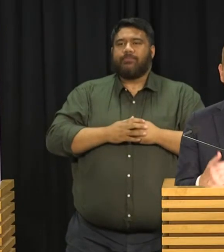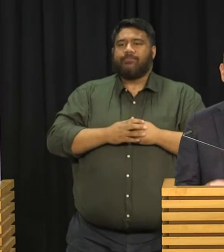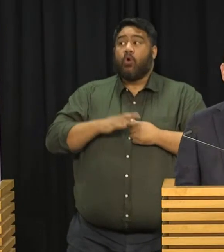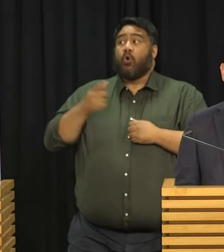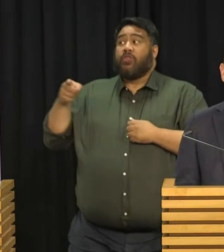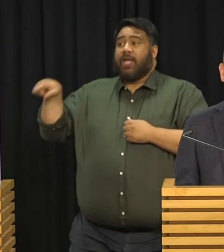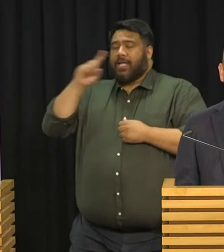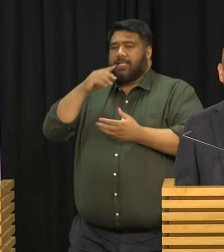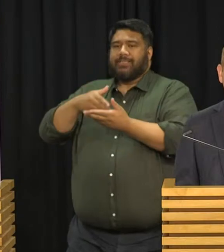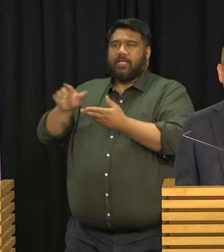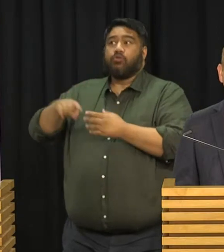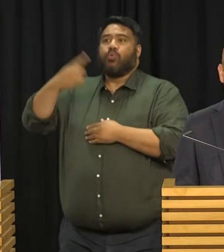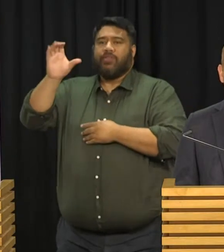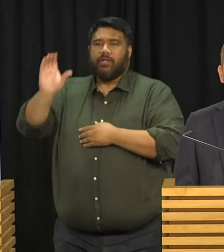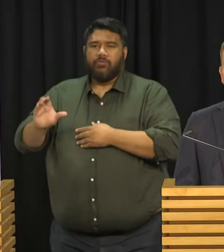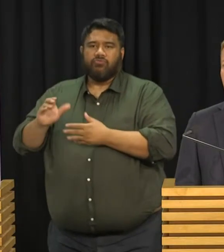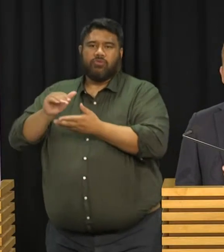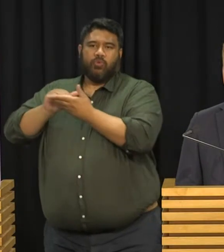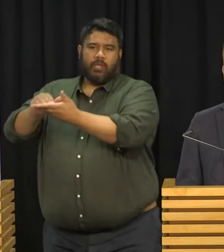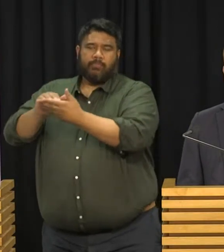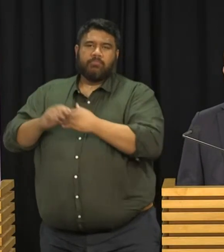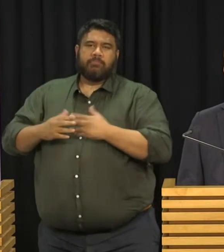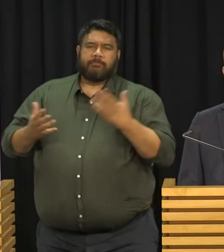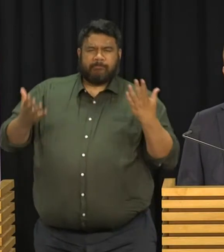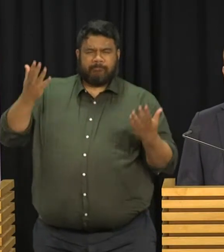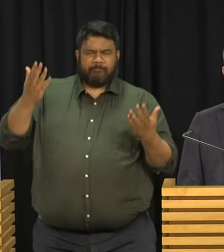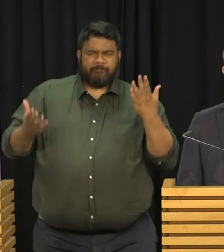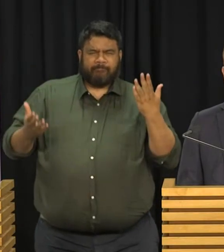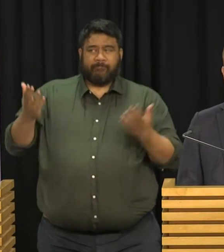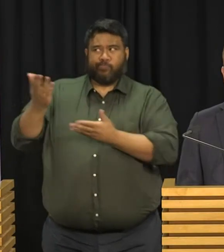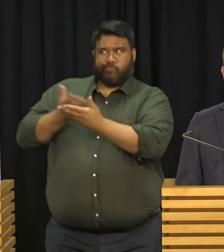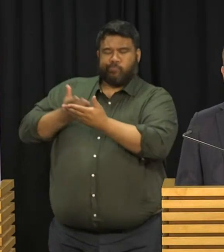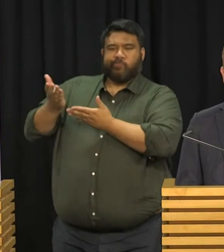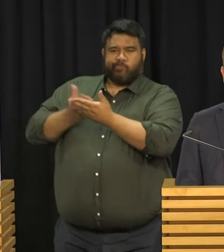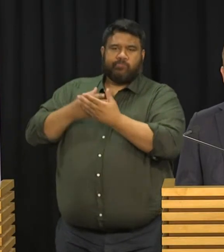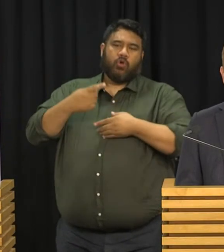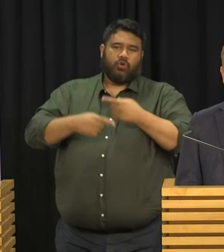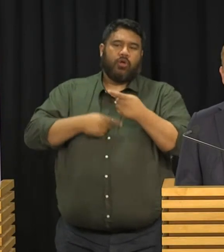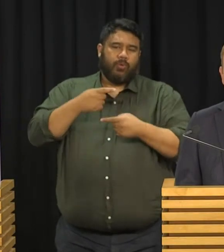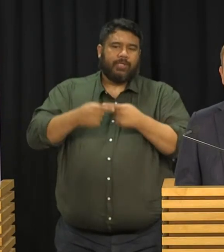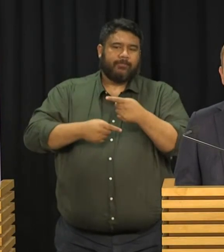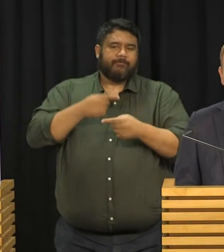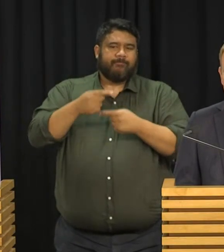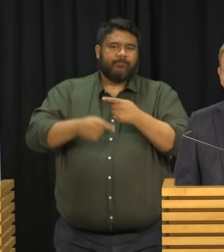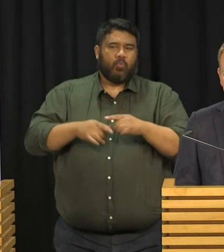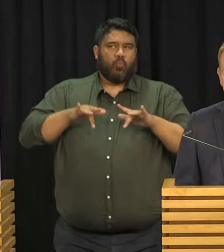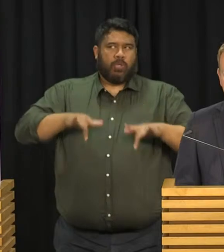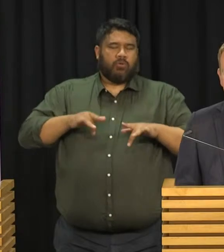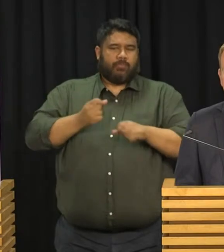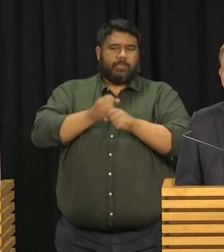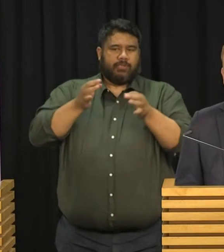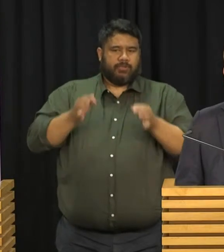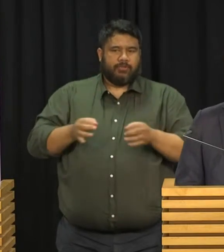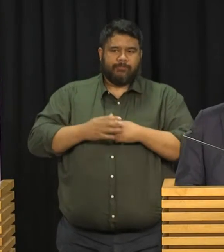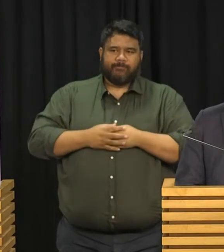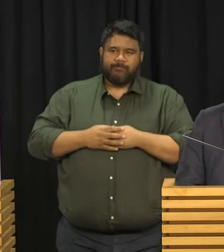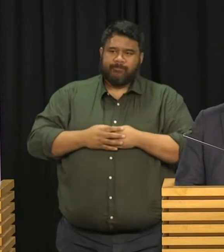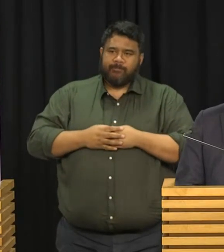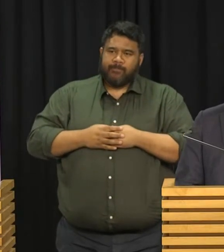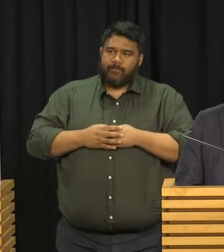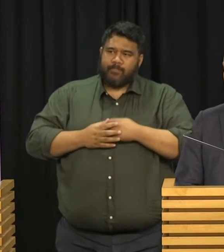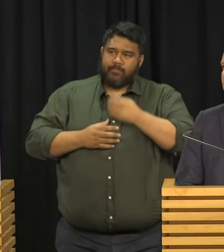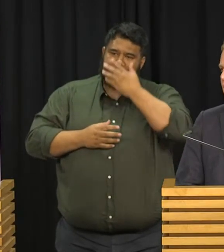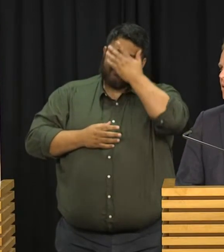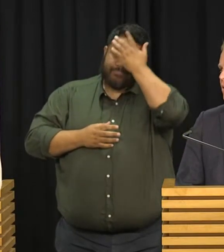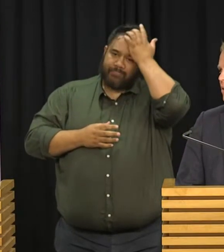want to secure supply can get supply. So all of those conversations are ongoing, and at this point we're not in a position to nail any of that down. But I think it is a good point. I'm